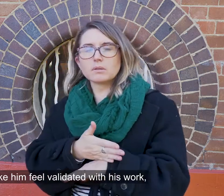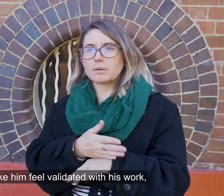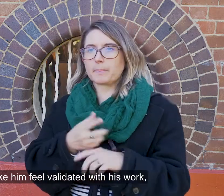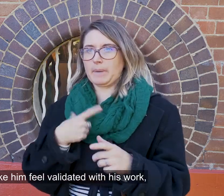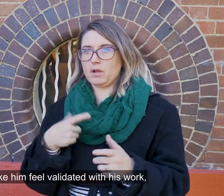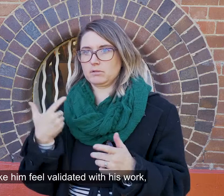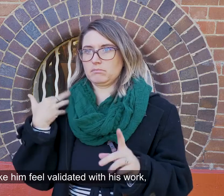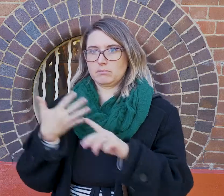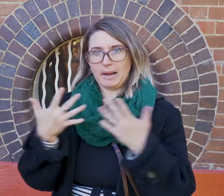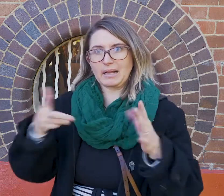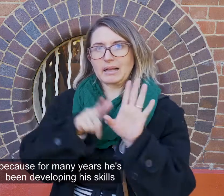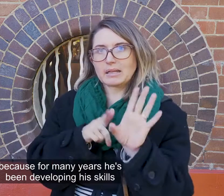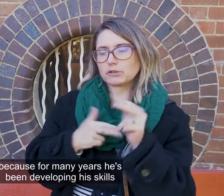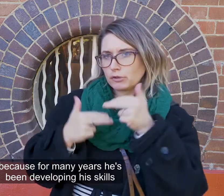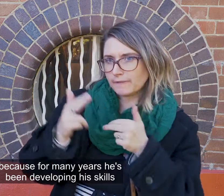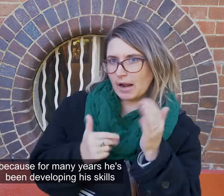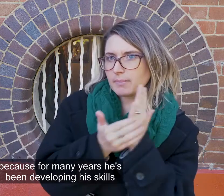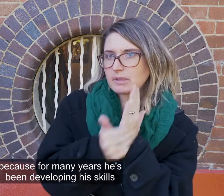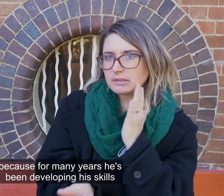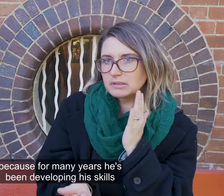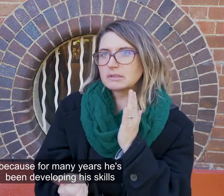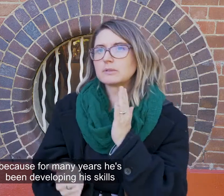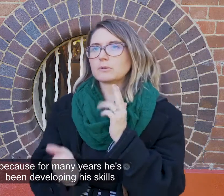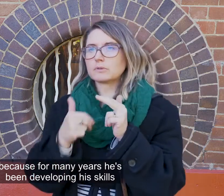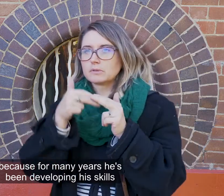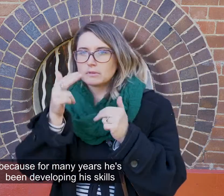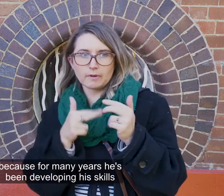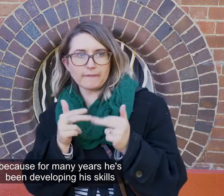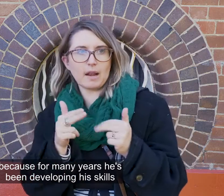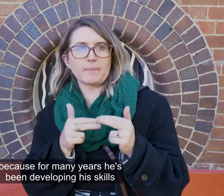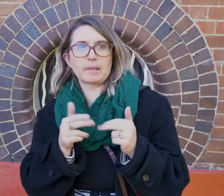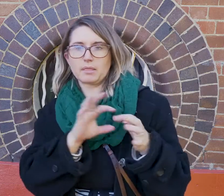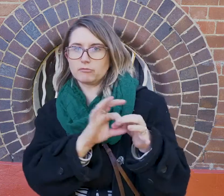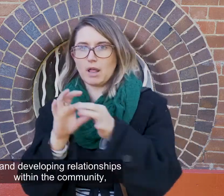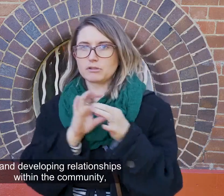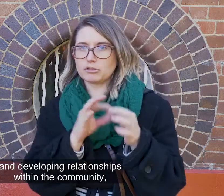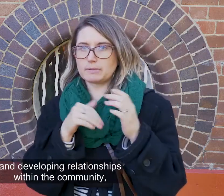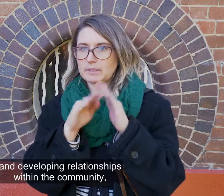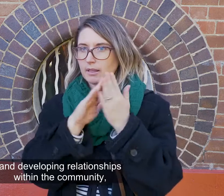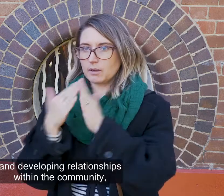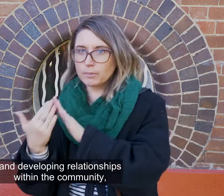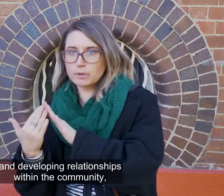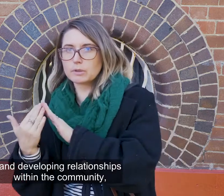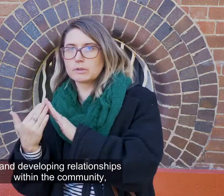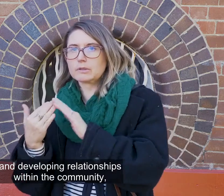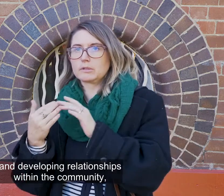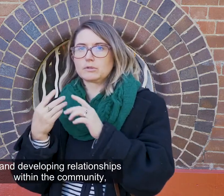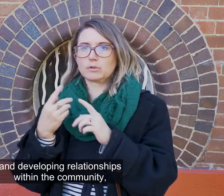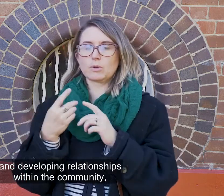with his work. Because for many years he's been developing his skills and developing relationships within the community,